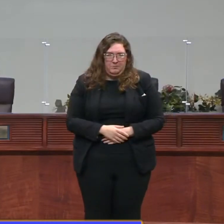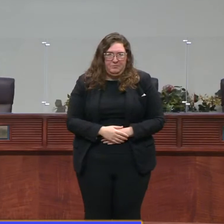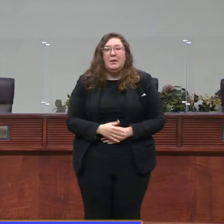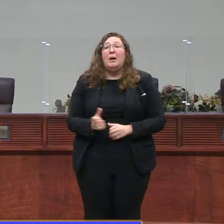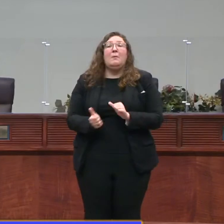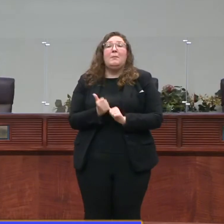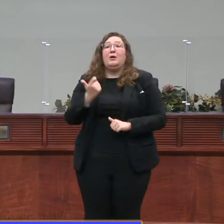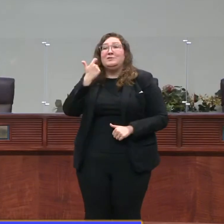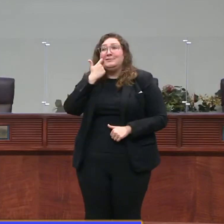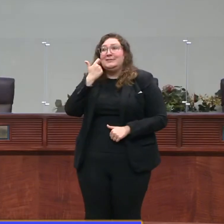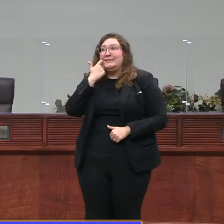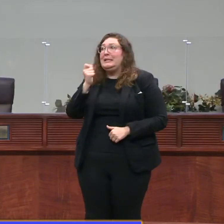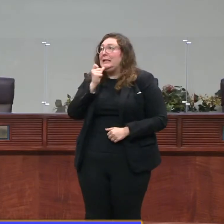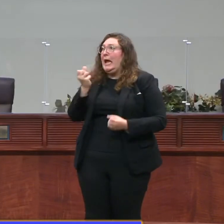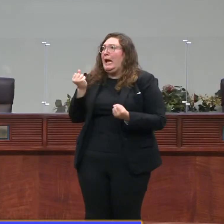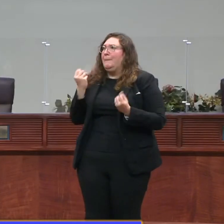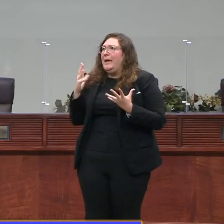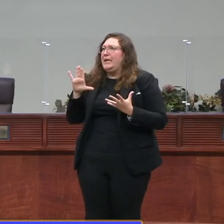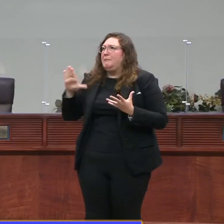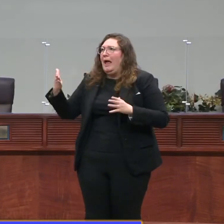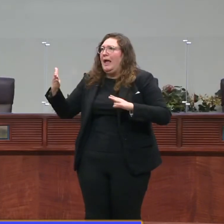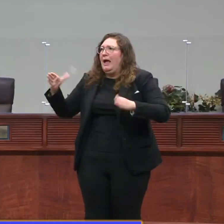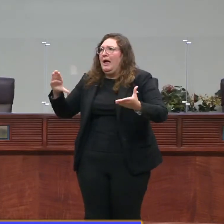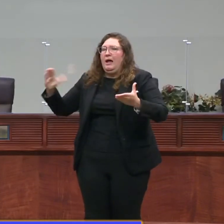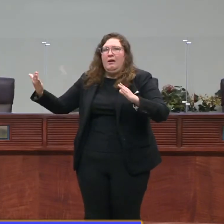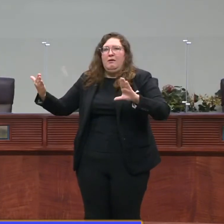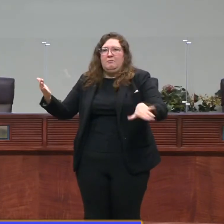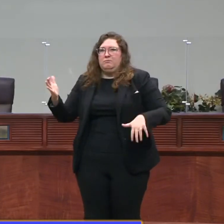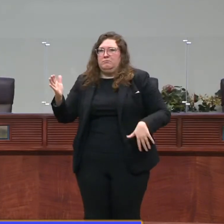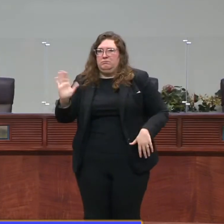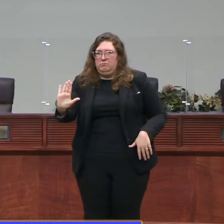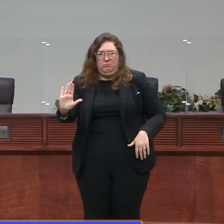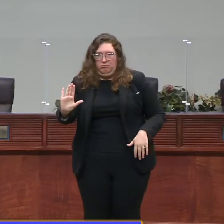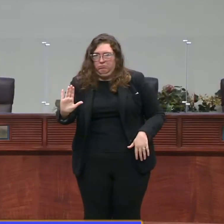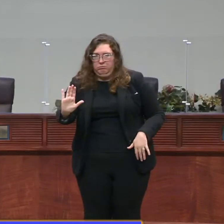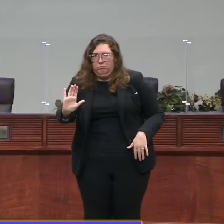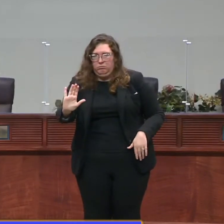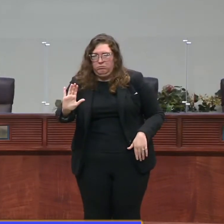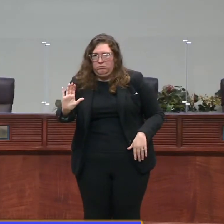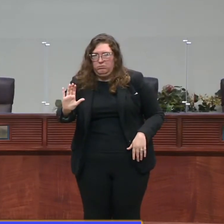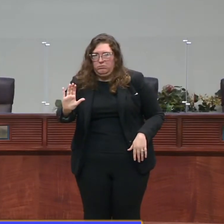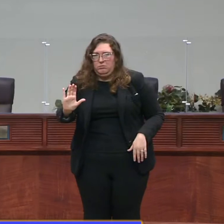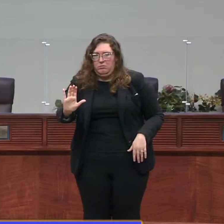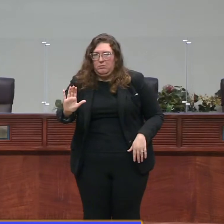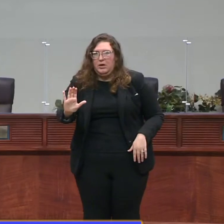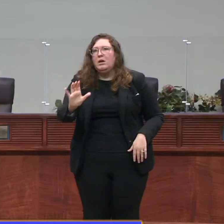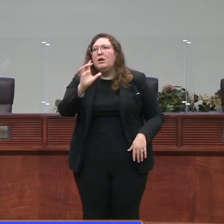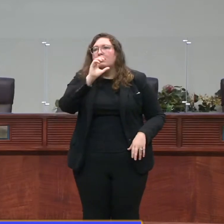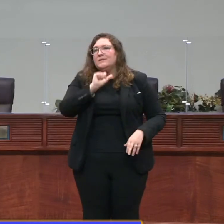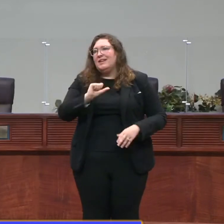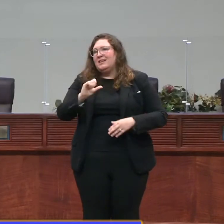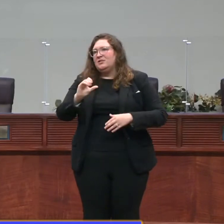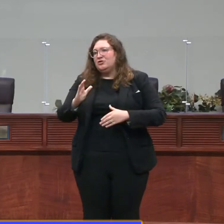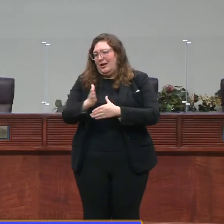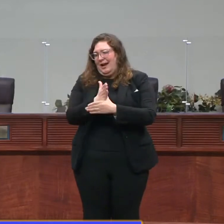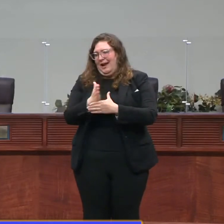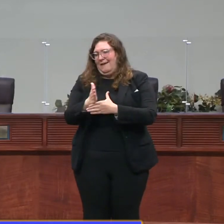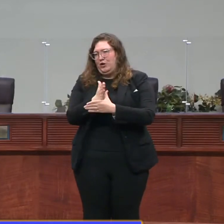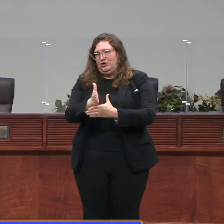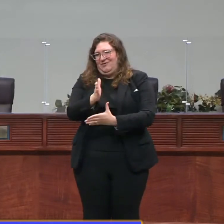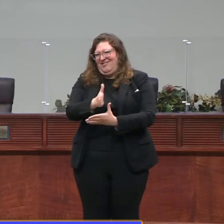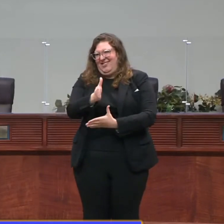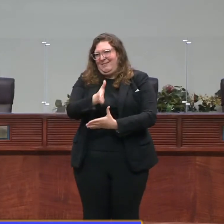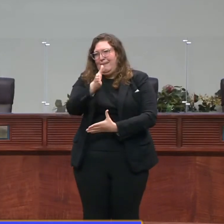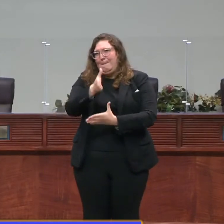lately. Not that many, to be totally fully honest. Now the median age for those